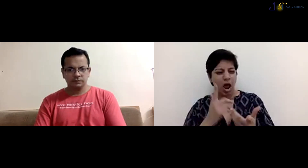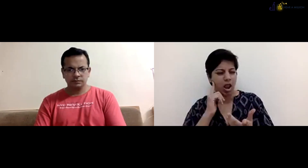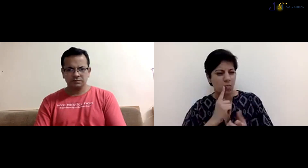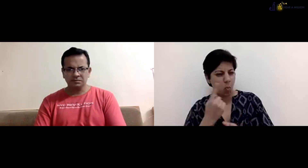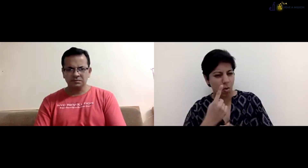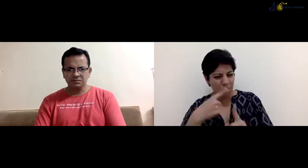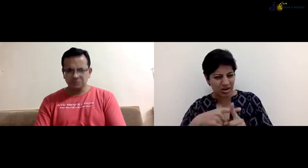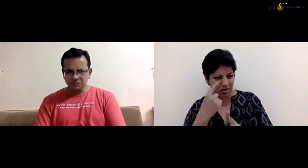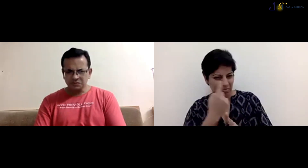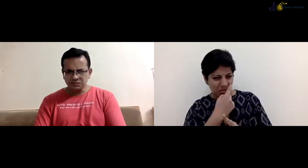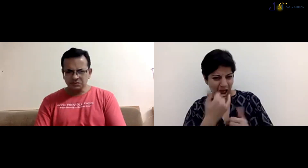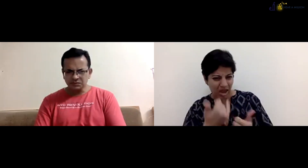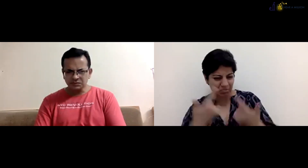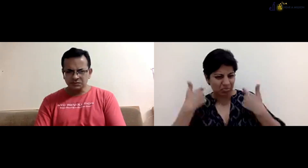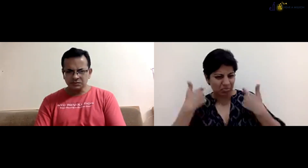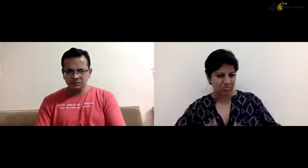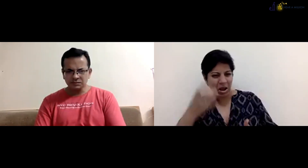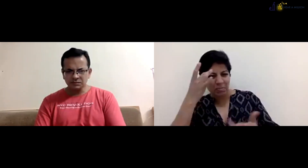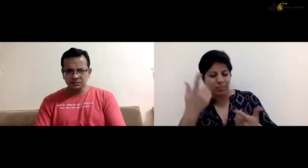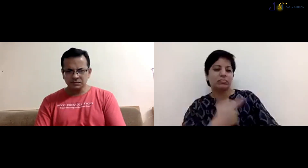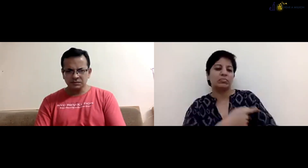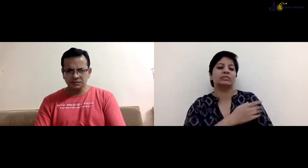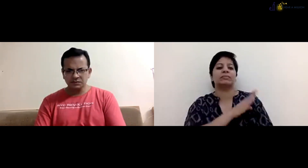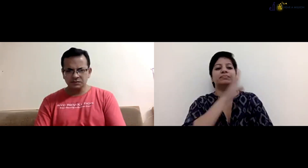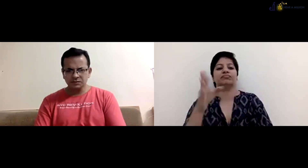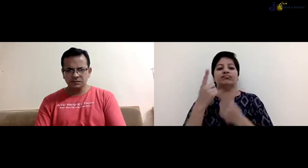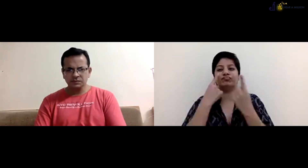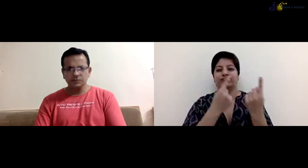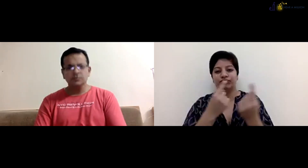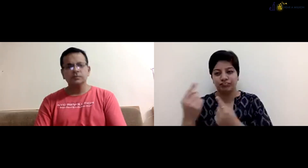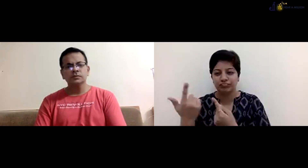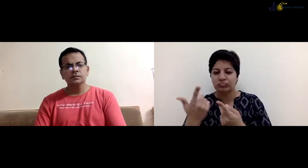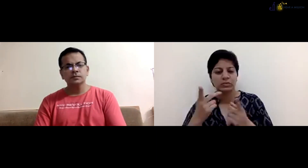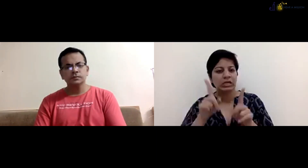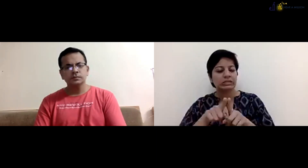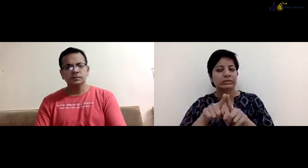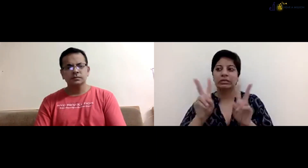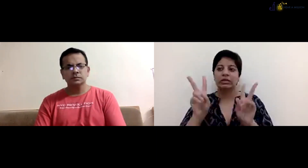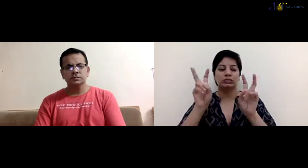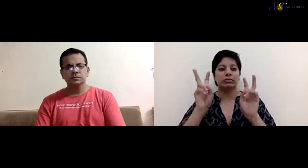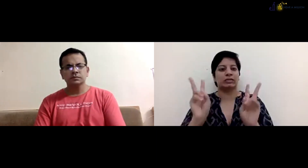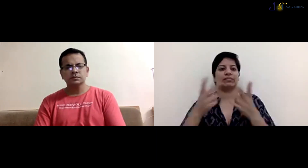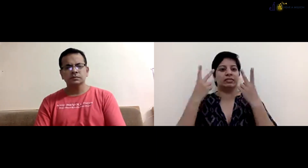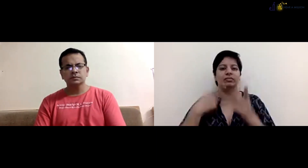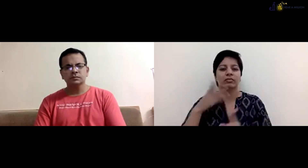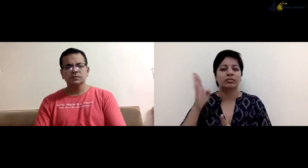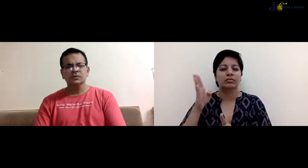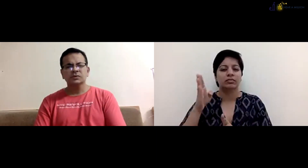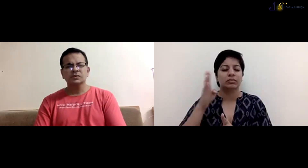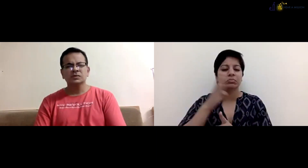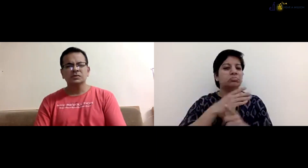straight. So my mother was thinking that whether I have another problem also. So we